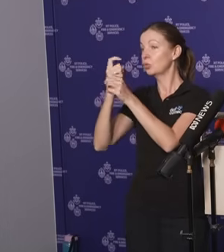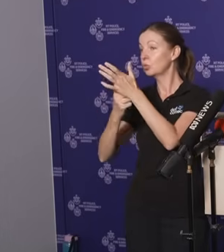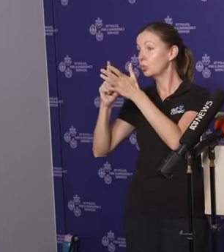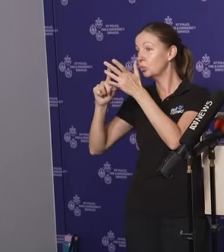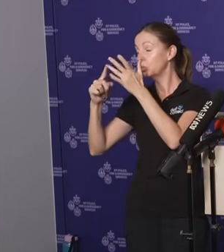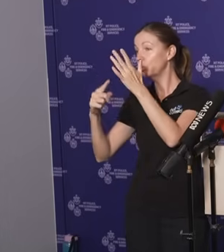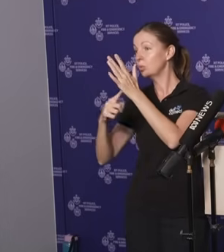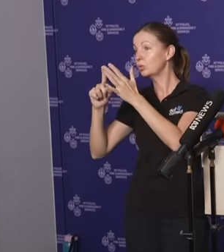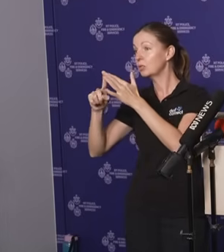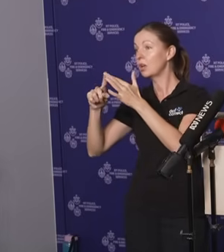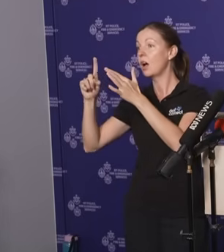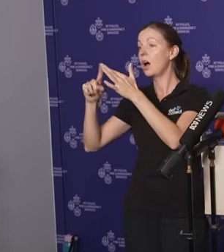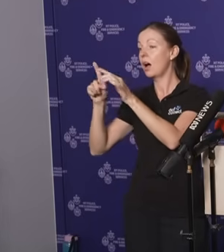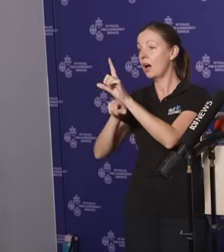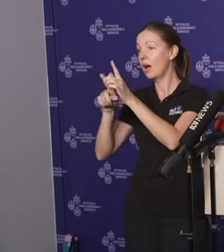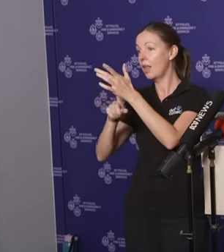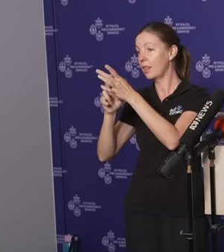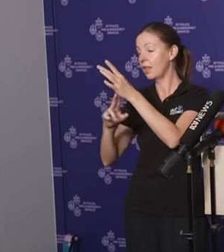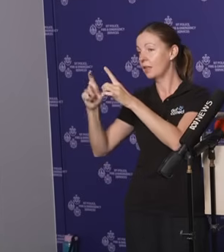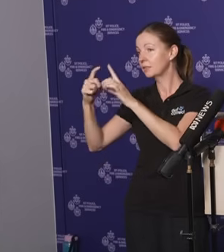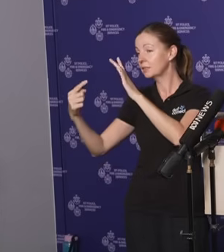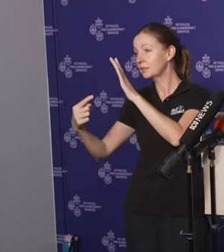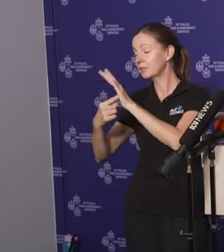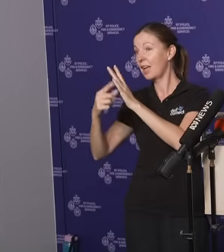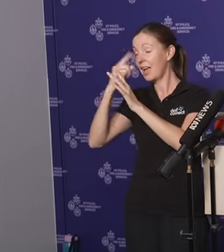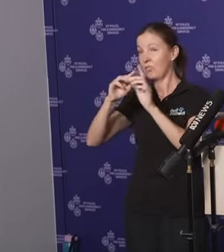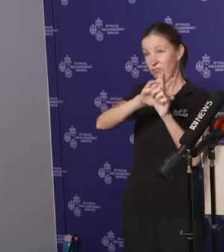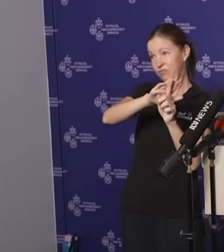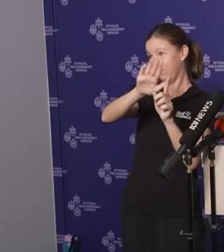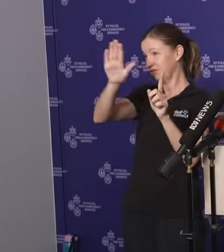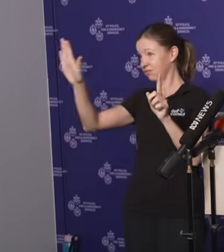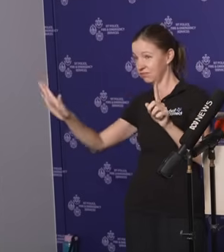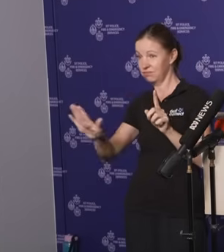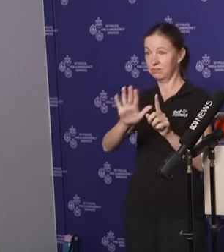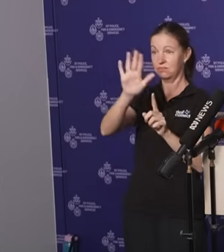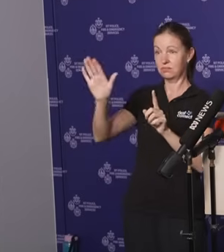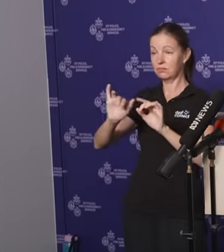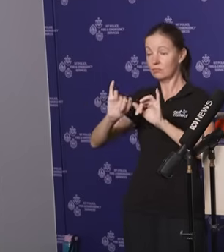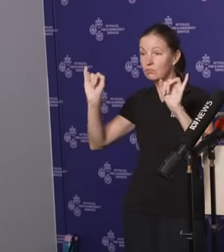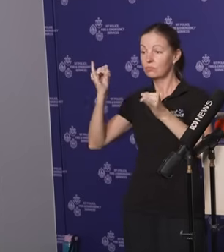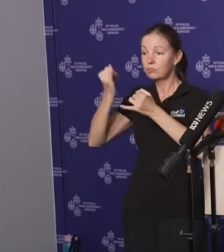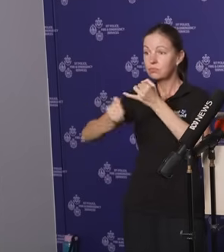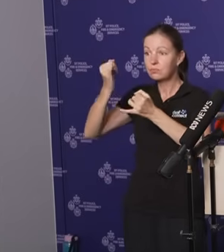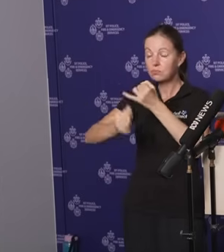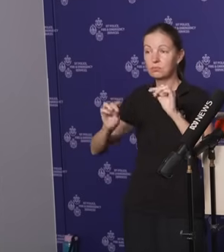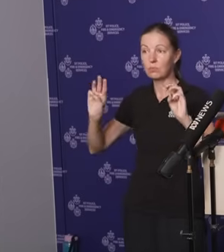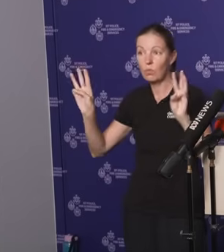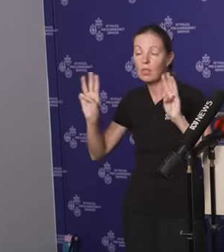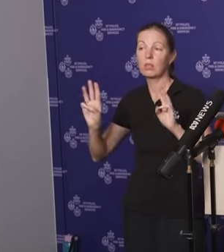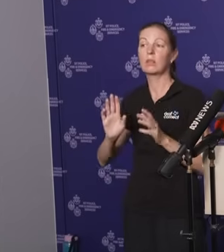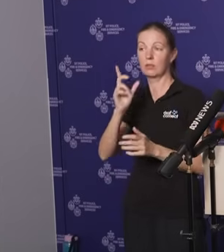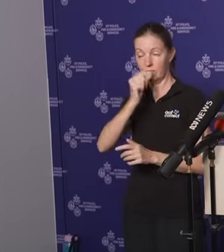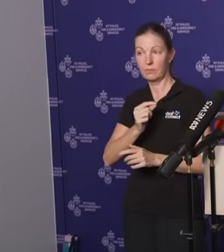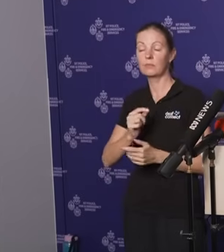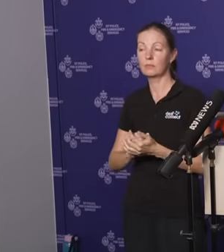Before Andra Wonda Company, Wakana happened lightning under thunder. In Ravi Inda, Amunuta